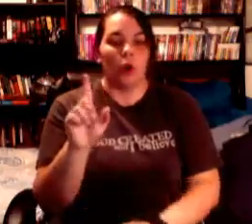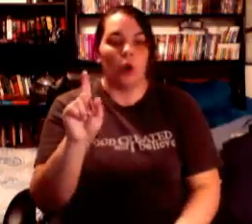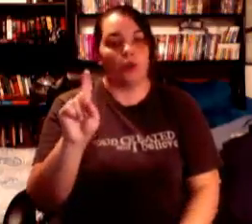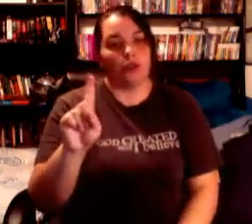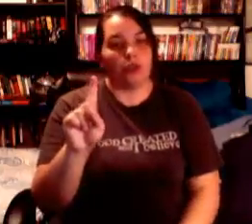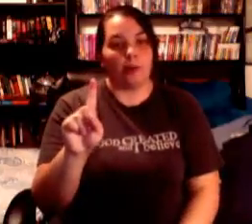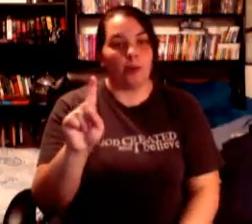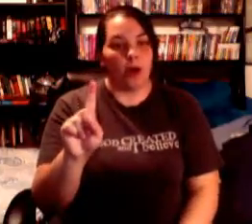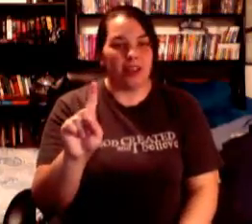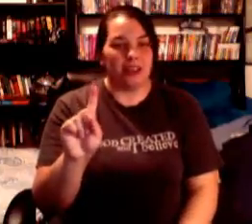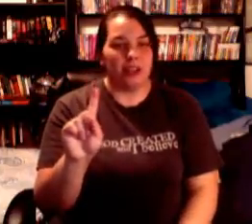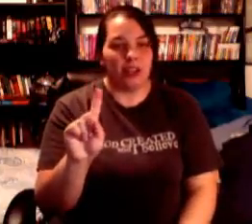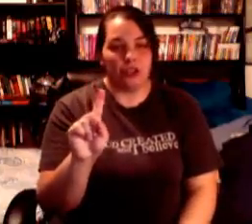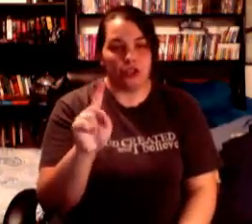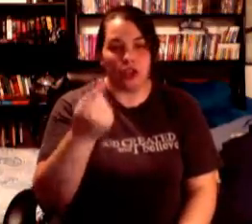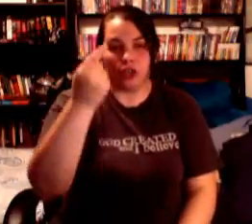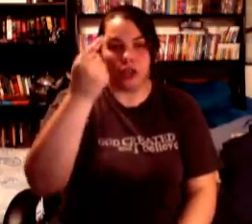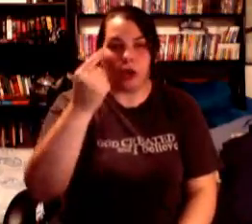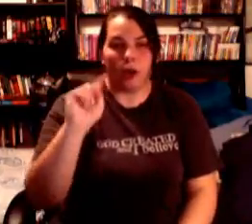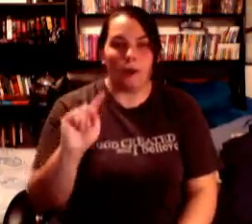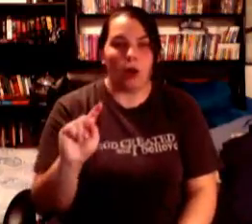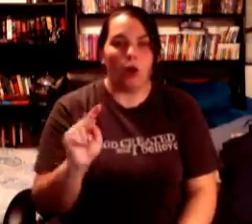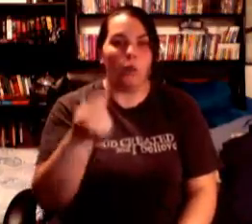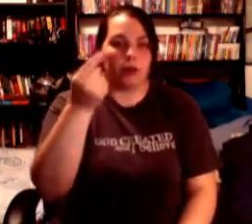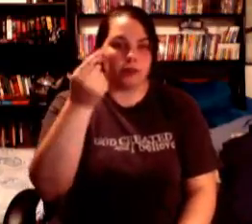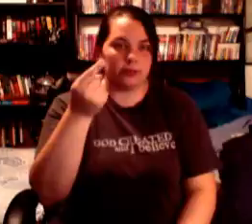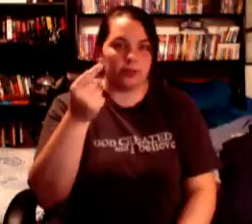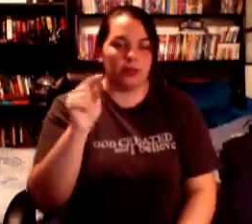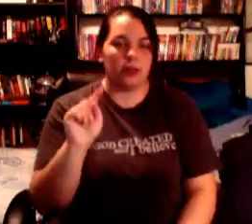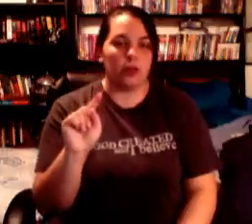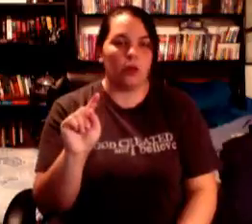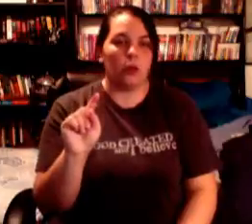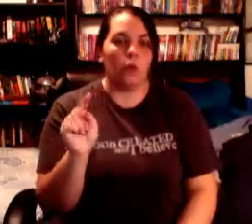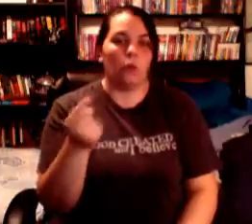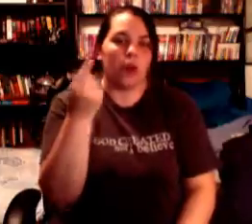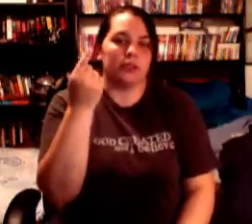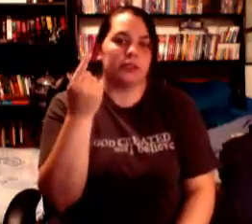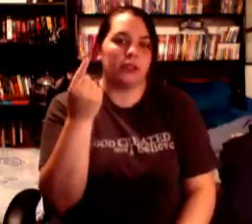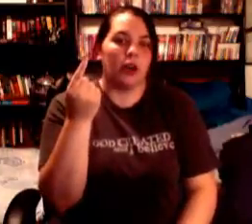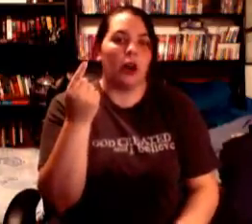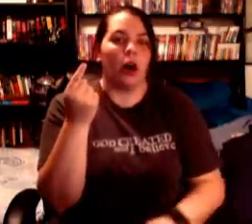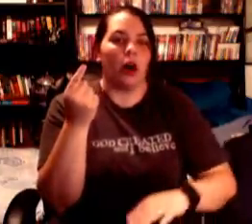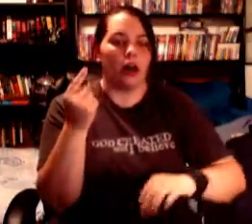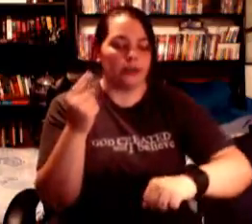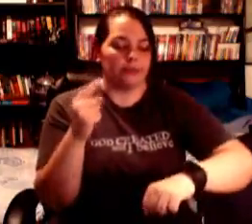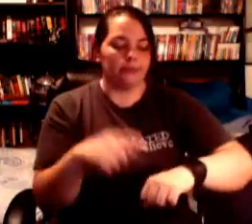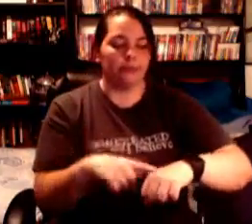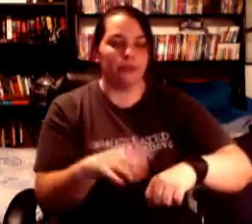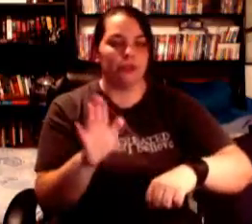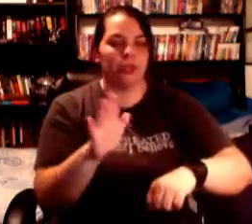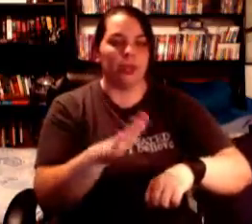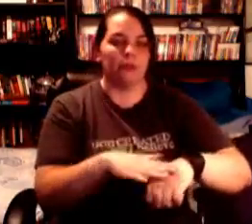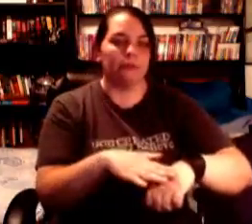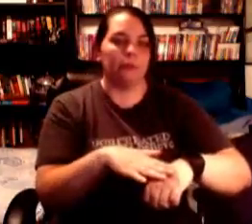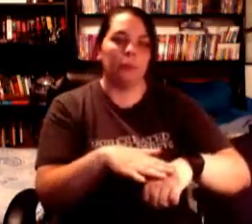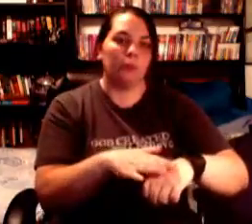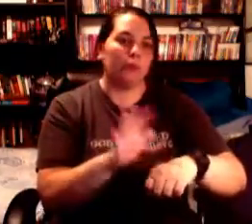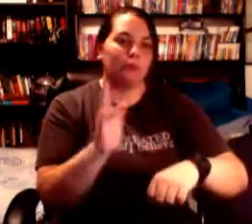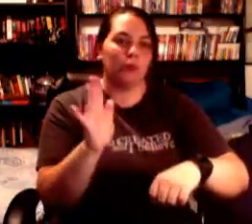So the number 1, you're going to turn, go up once. Once. On, you're just going to, your